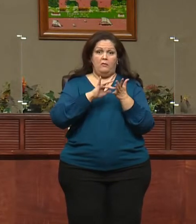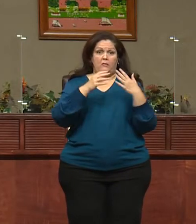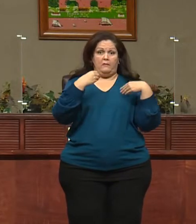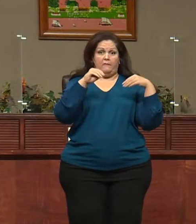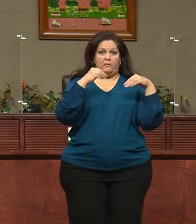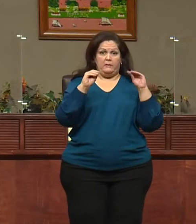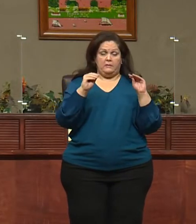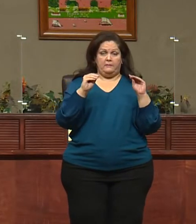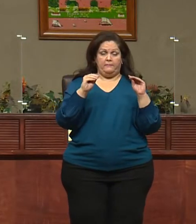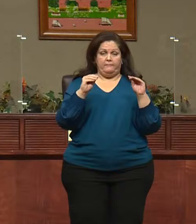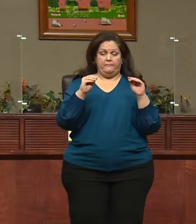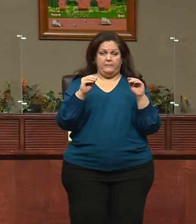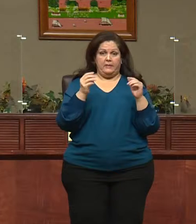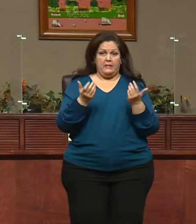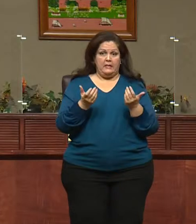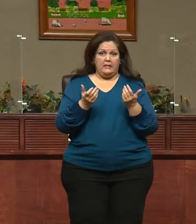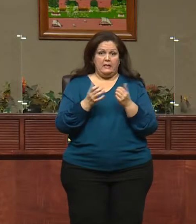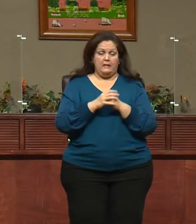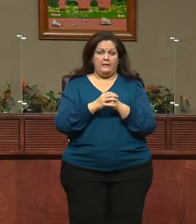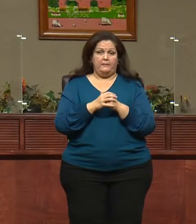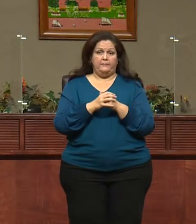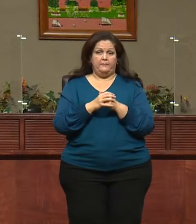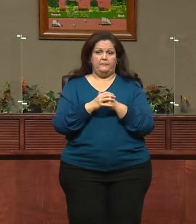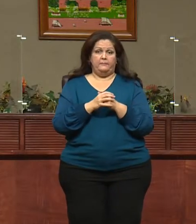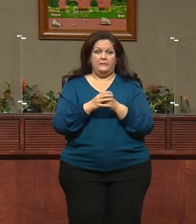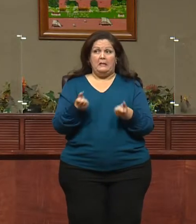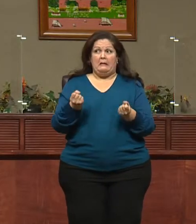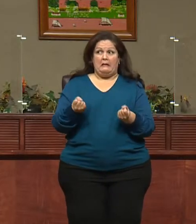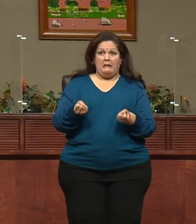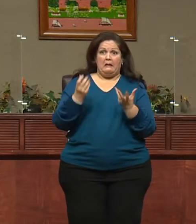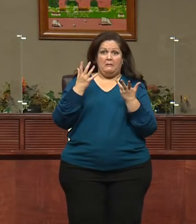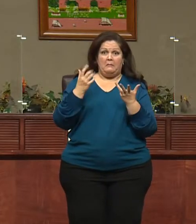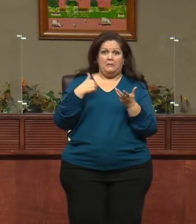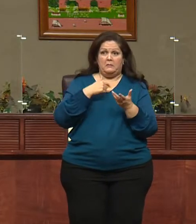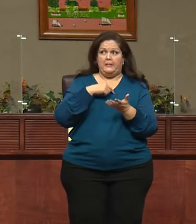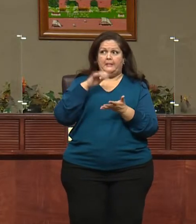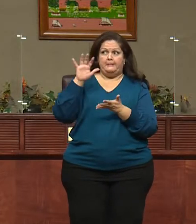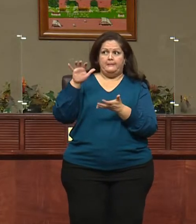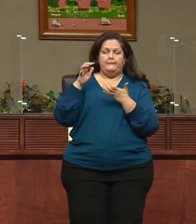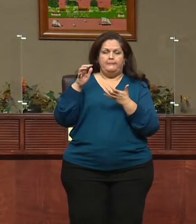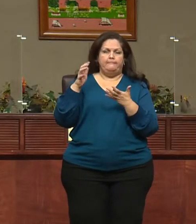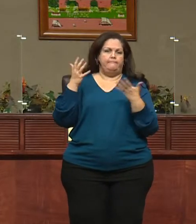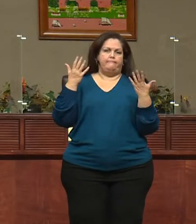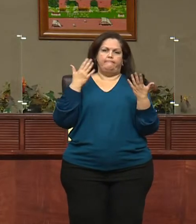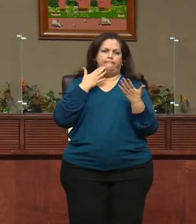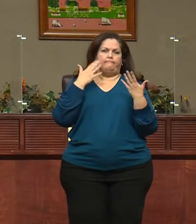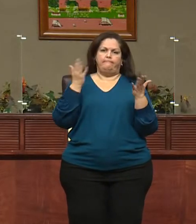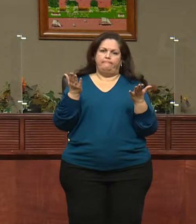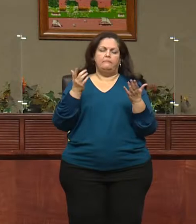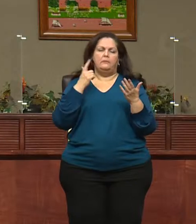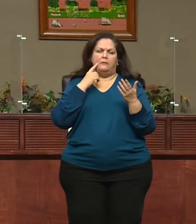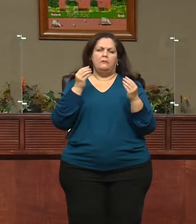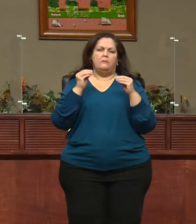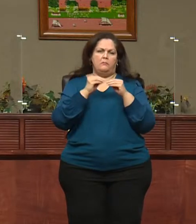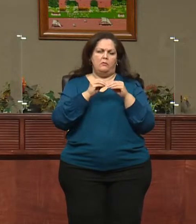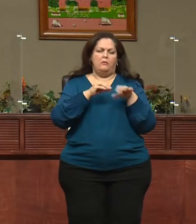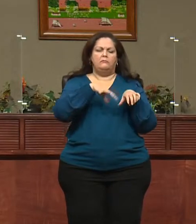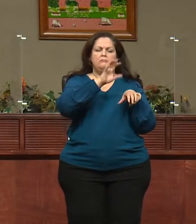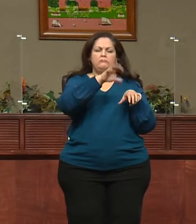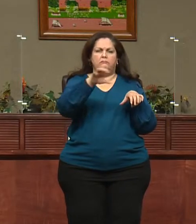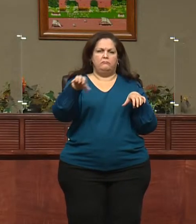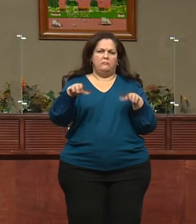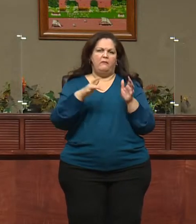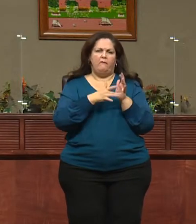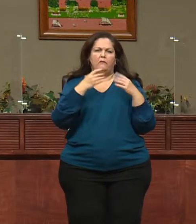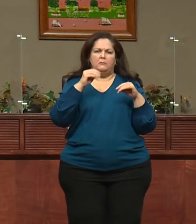say precisely what the inventory will be for those additional locations, but more